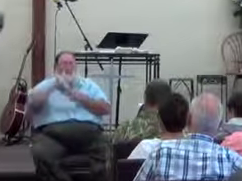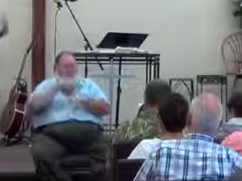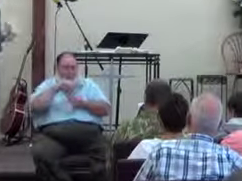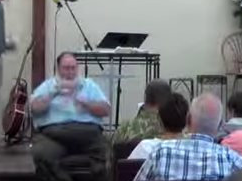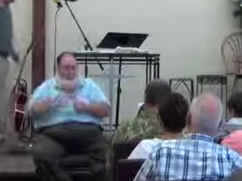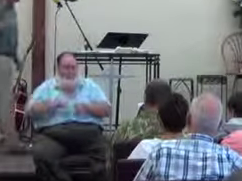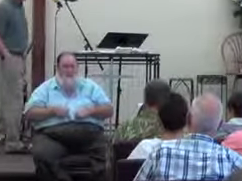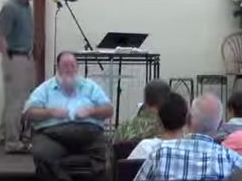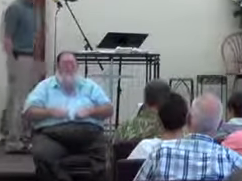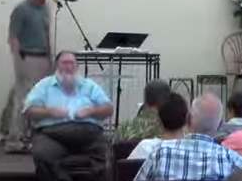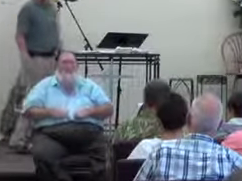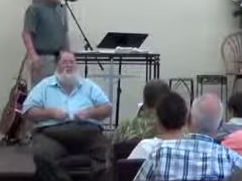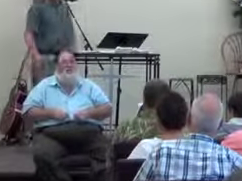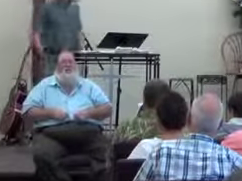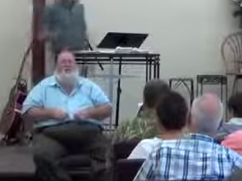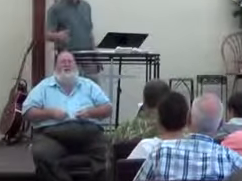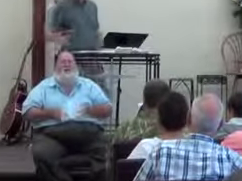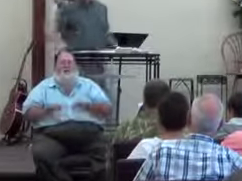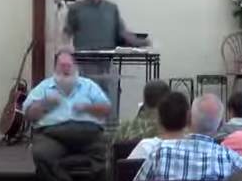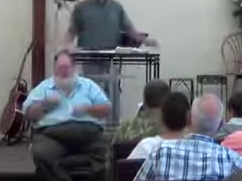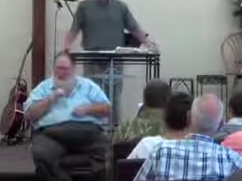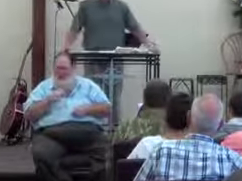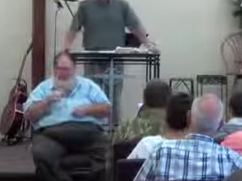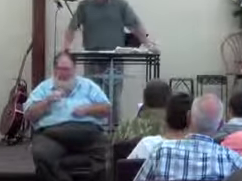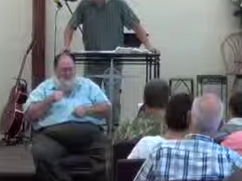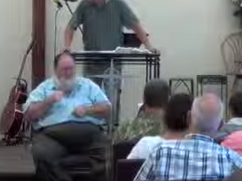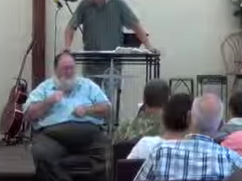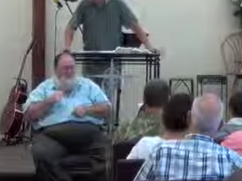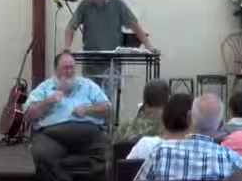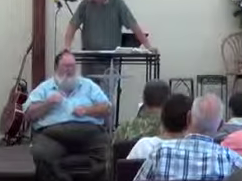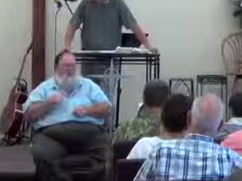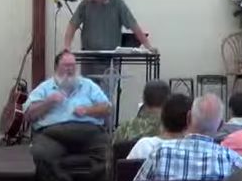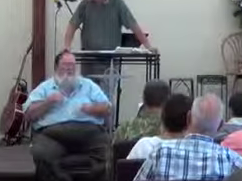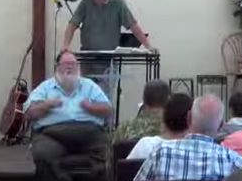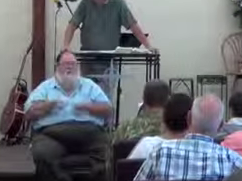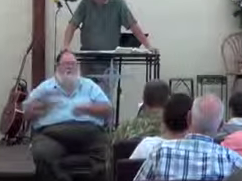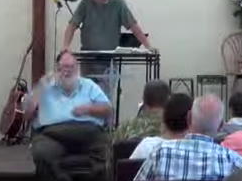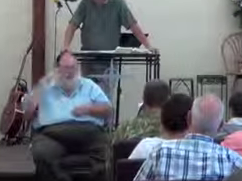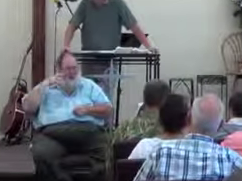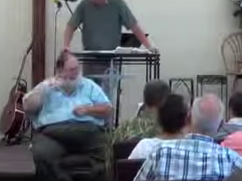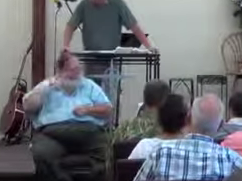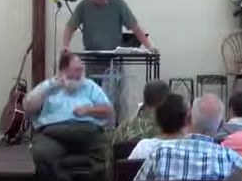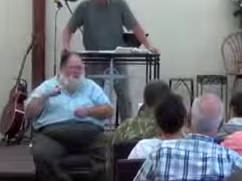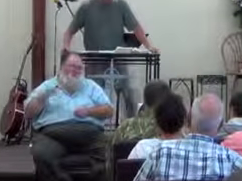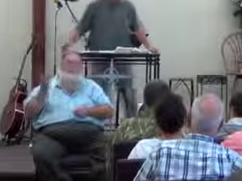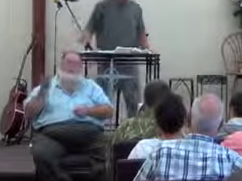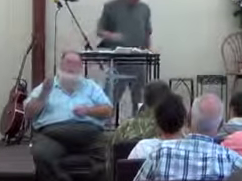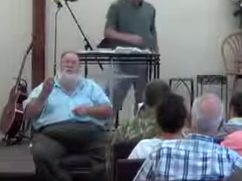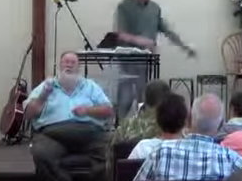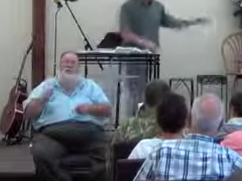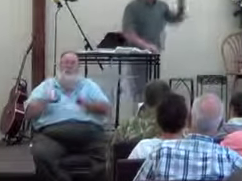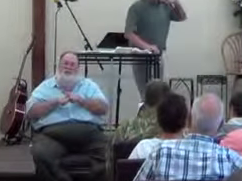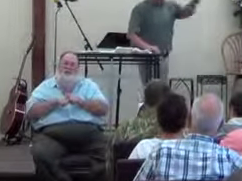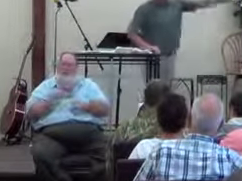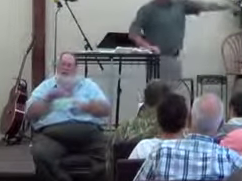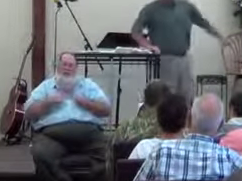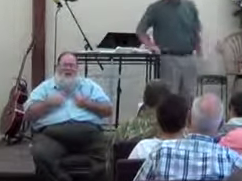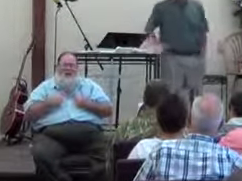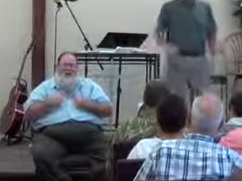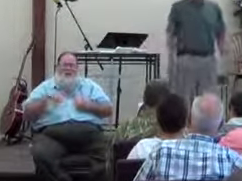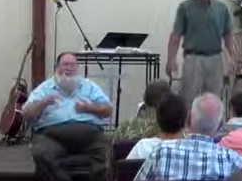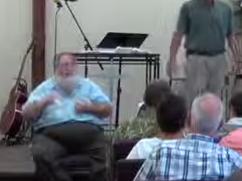with him, or we just neglect him, it's kind of like not having John here. I miss it. I miss John. And I bet when we're going